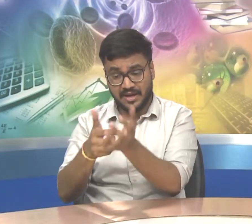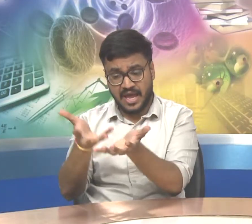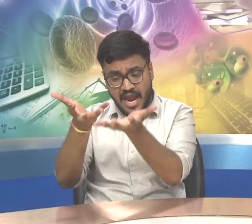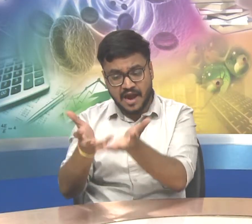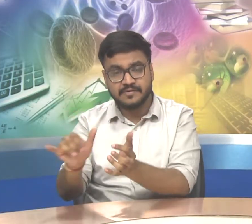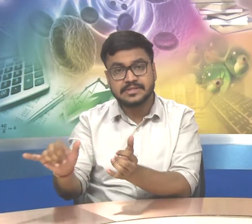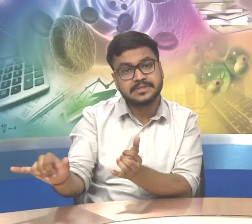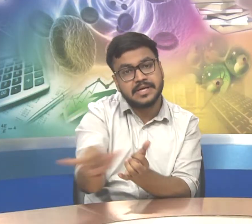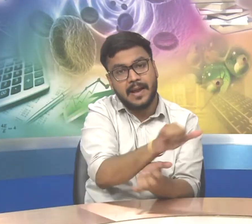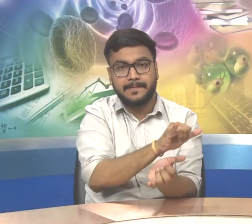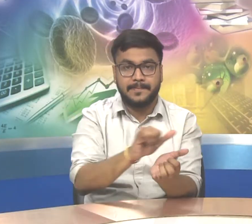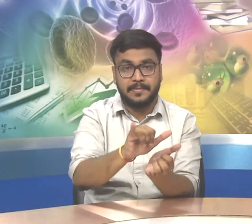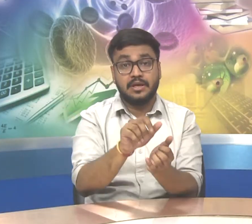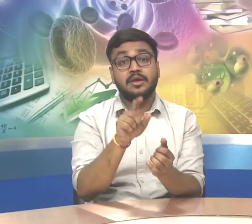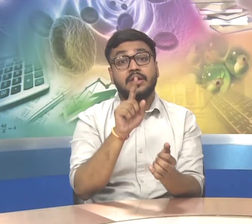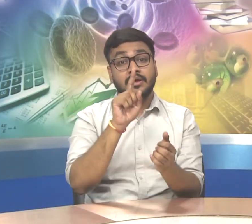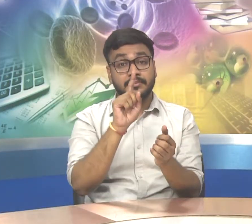and also